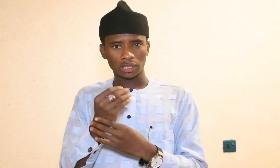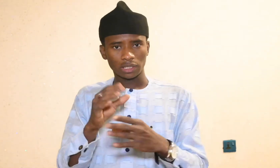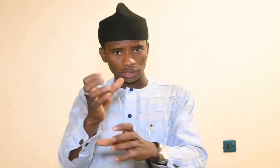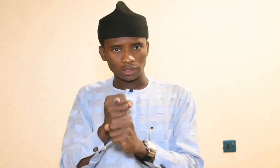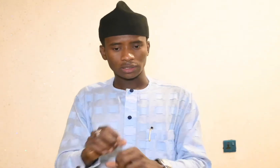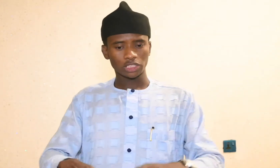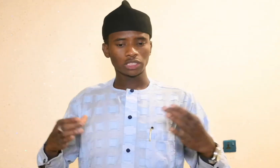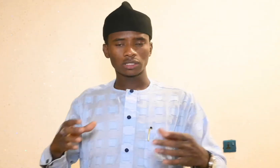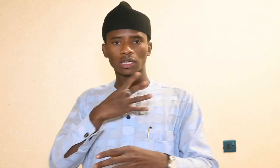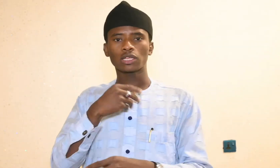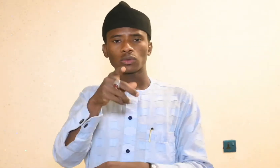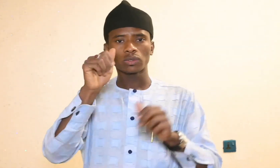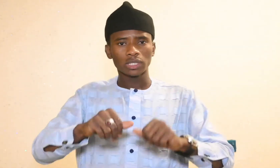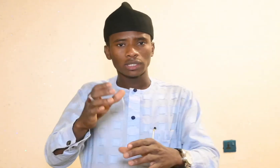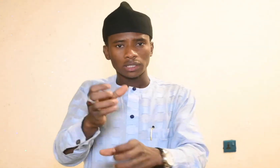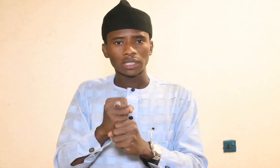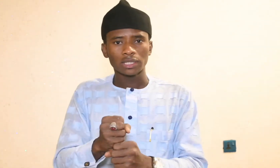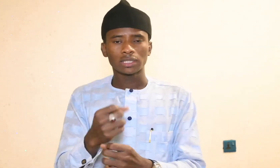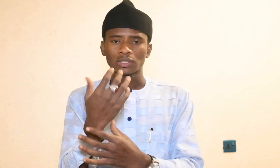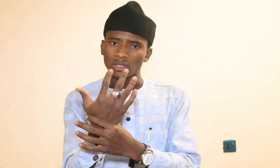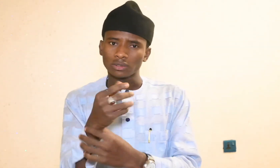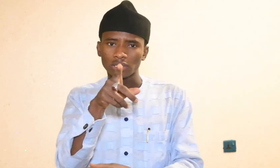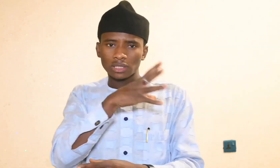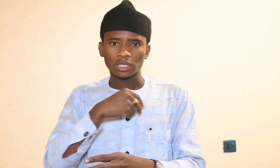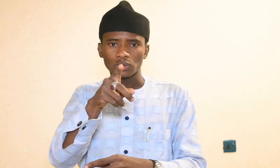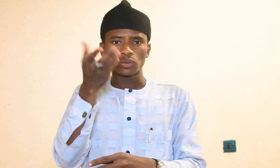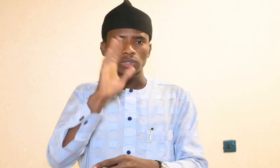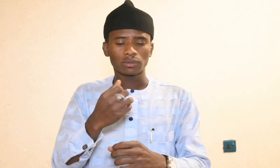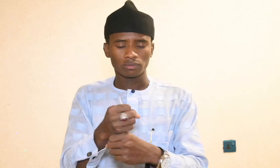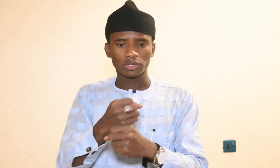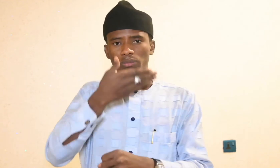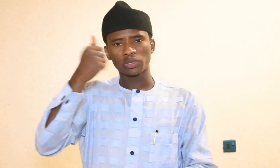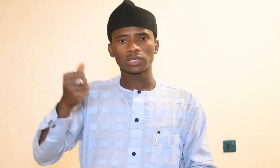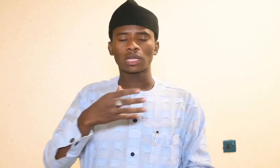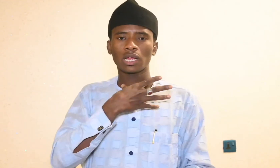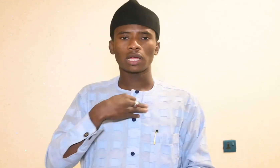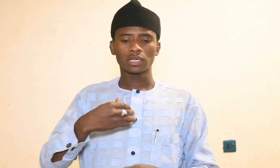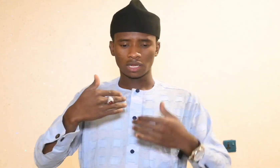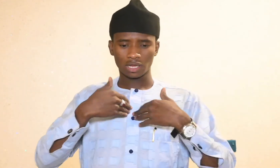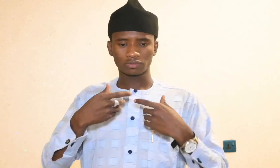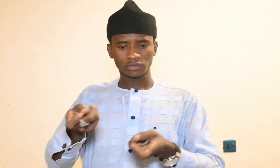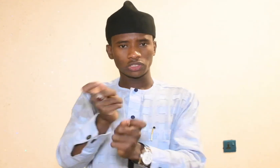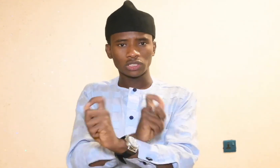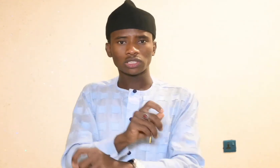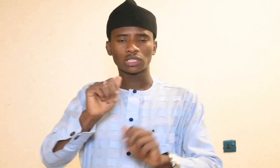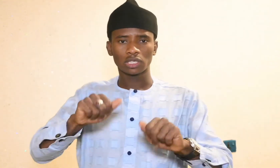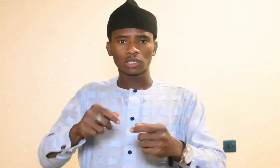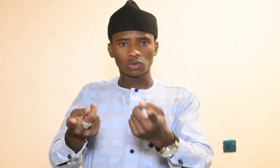something that makes people to see that the world can be made better and that change can come and that any development that